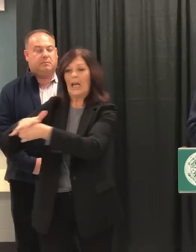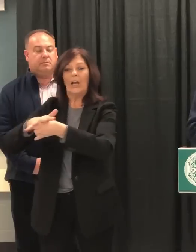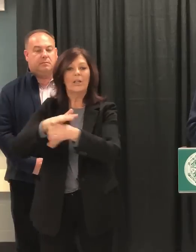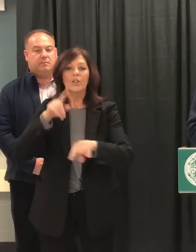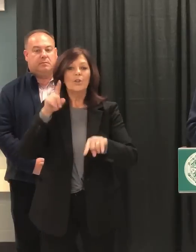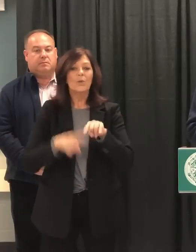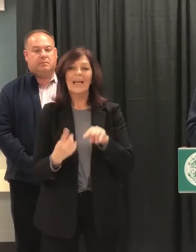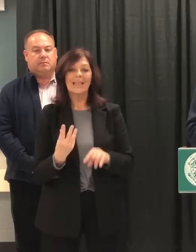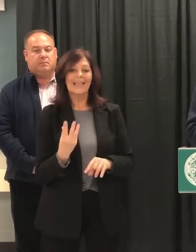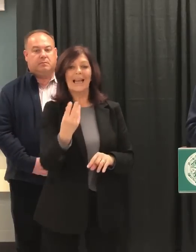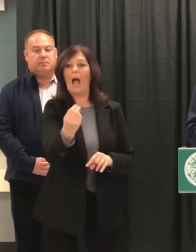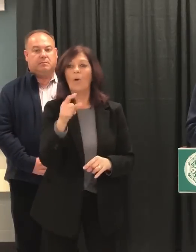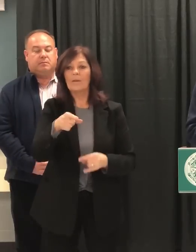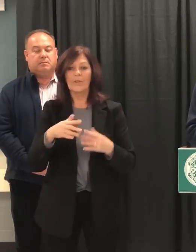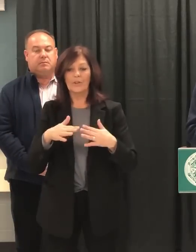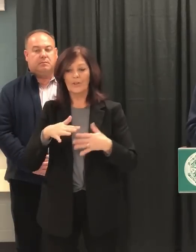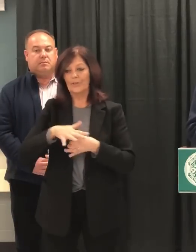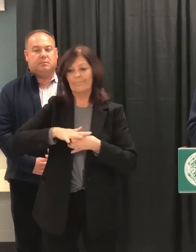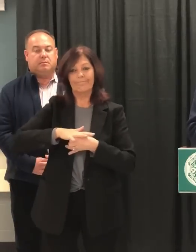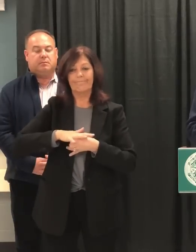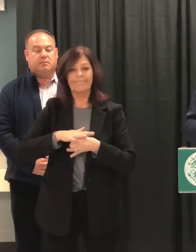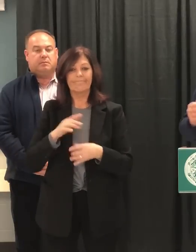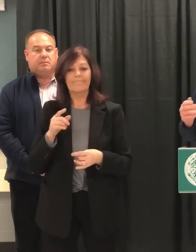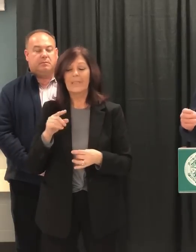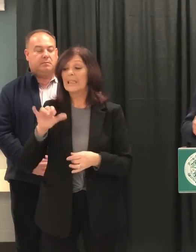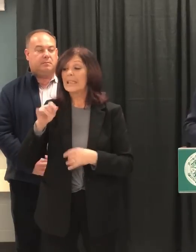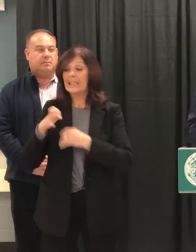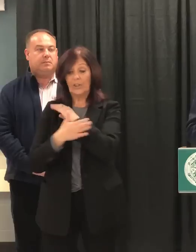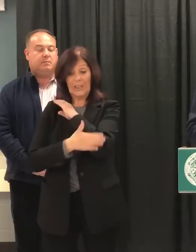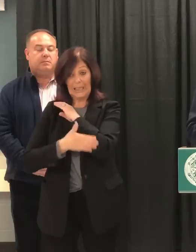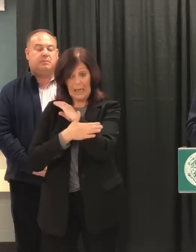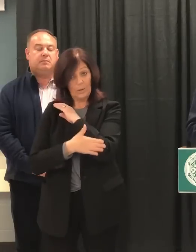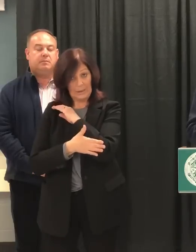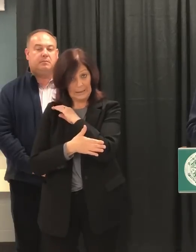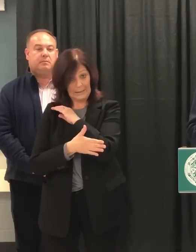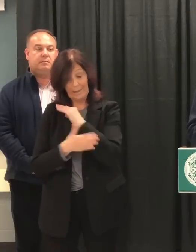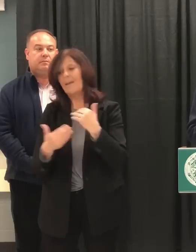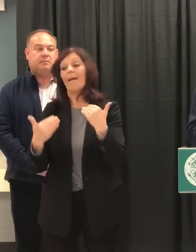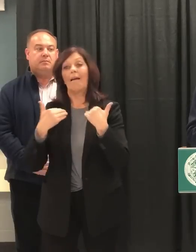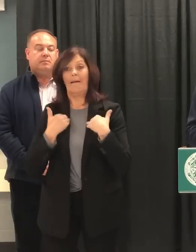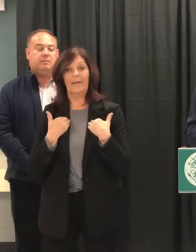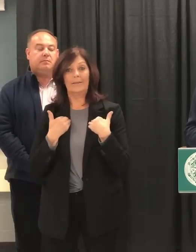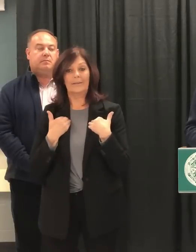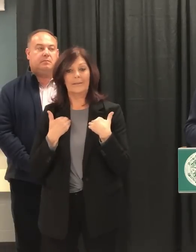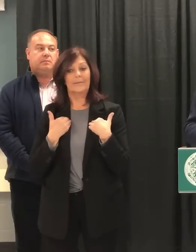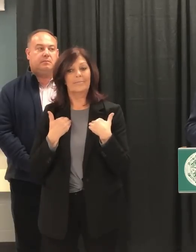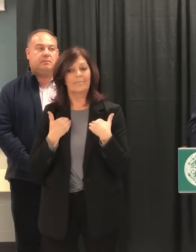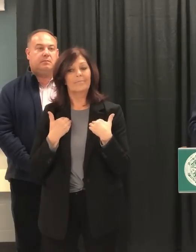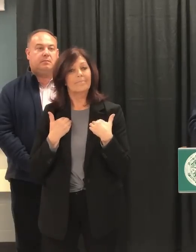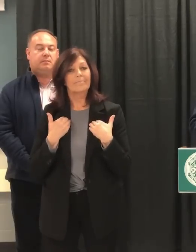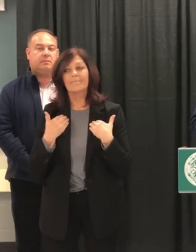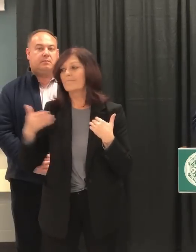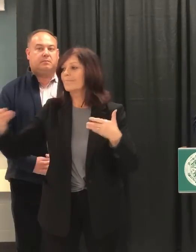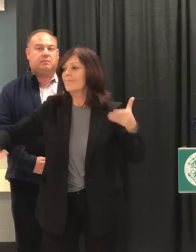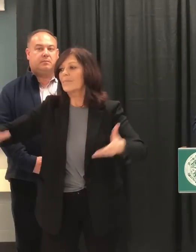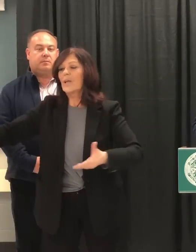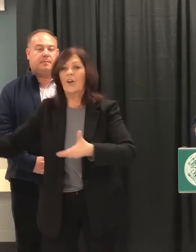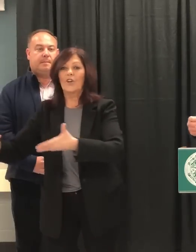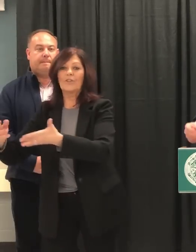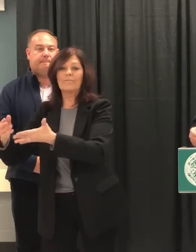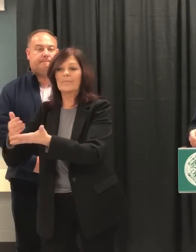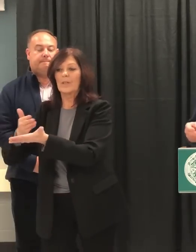get out of your neighborhood at this point. Erie County, as the Commissioner noted, has engaged quite a number of contractors